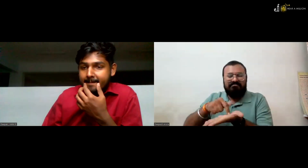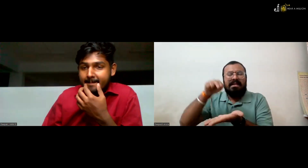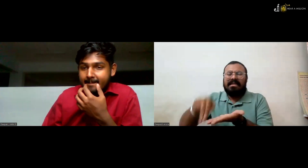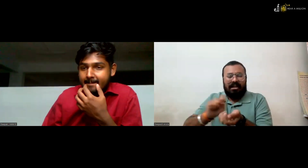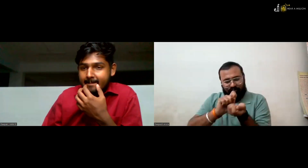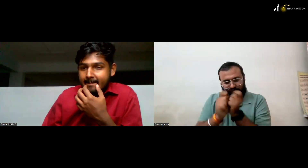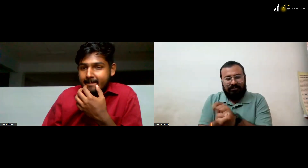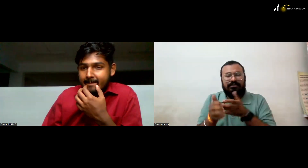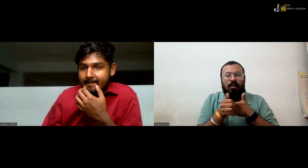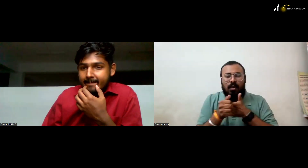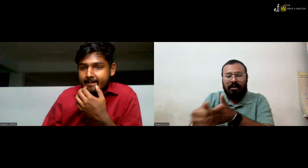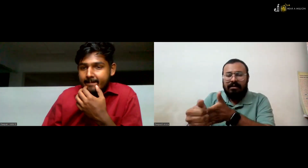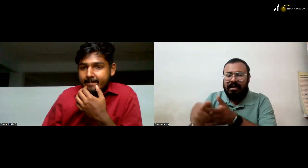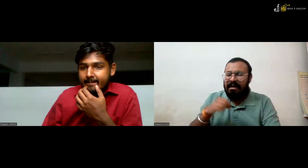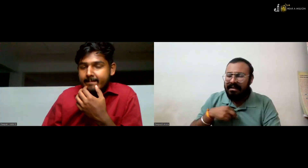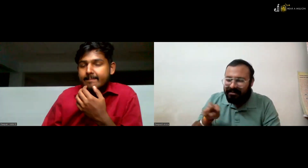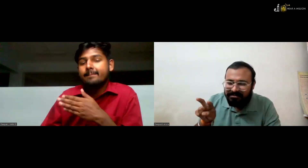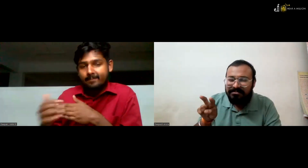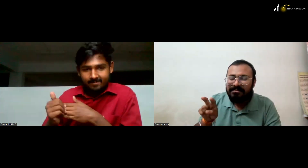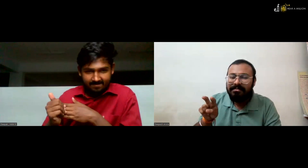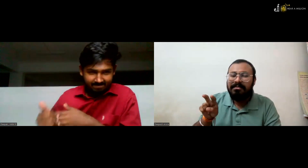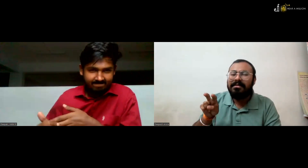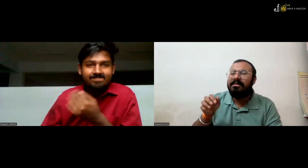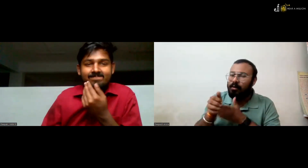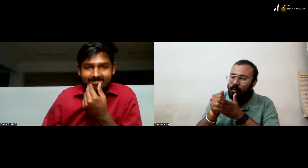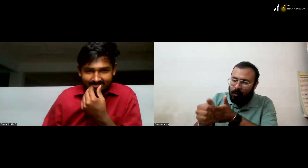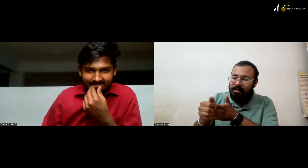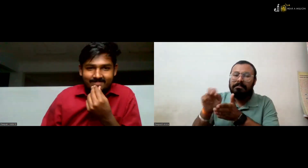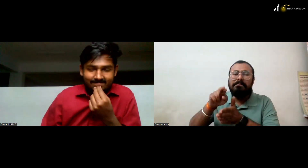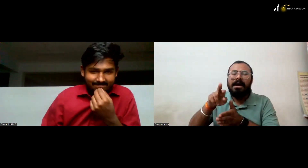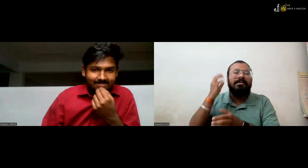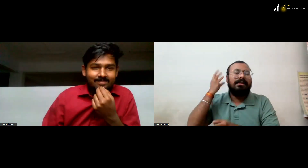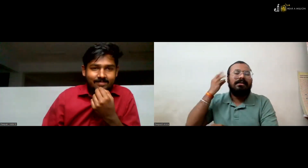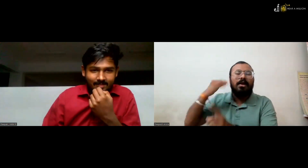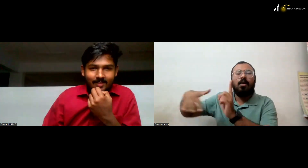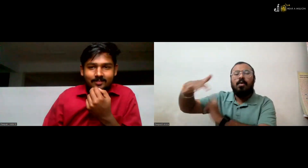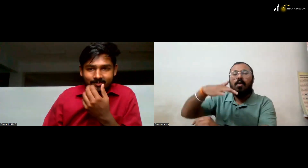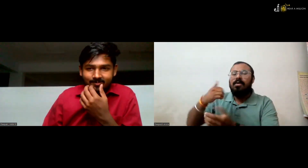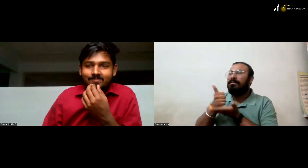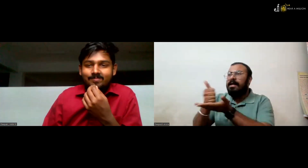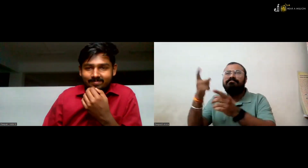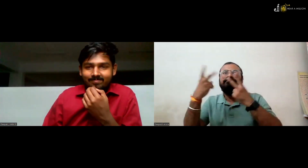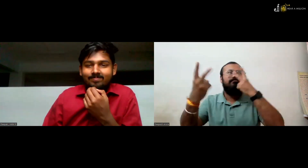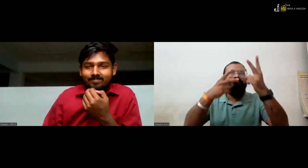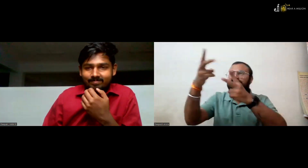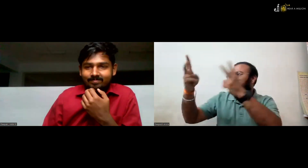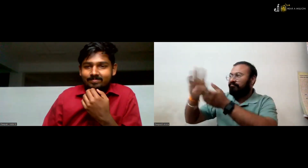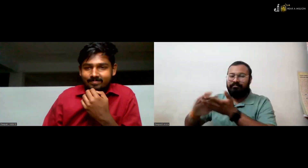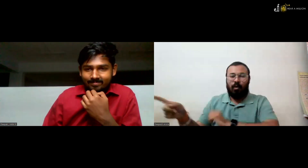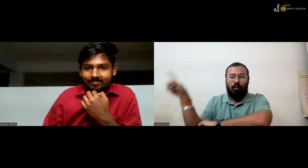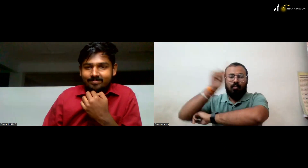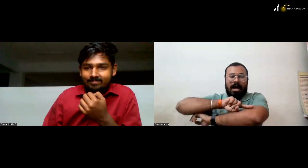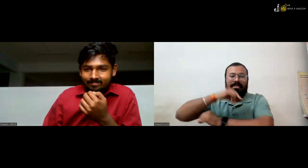was a person, I didn't wanted to just use this word help. They said that you can work as a